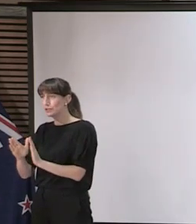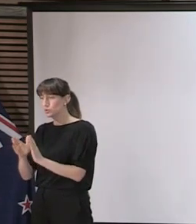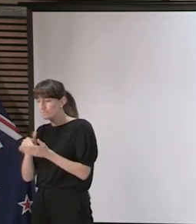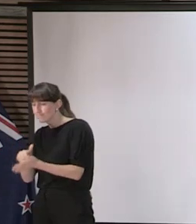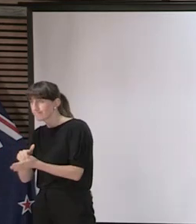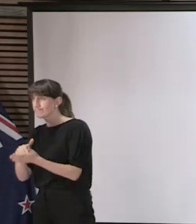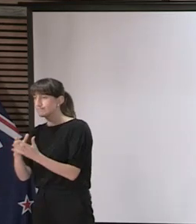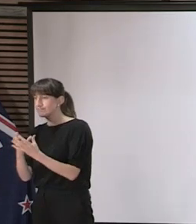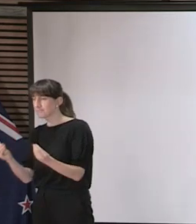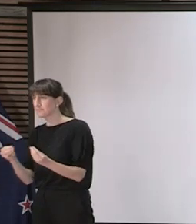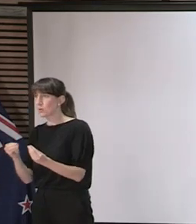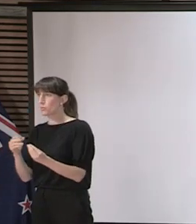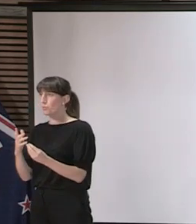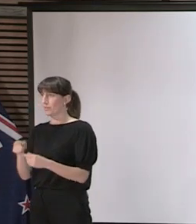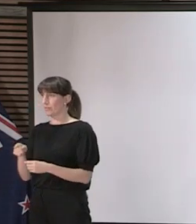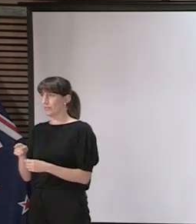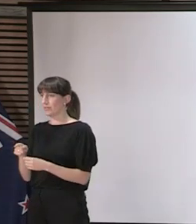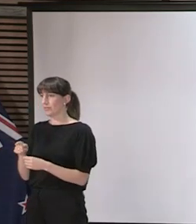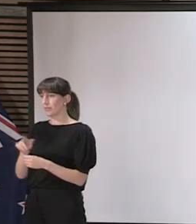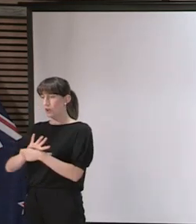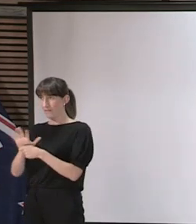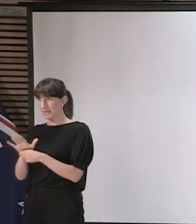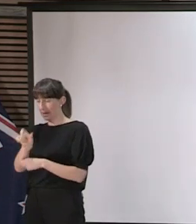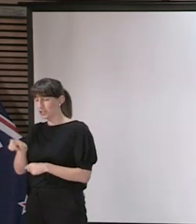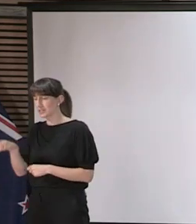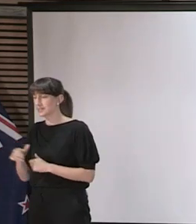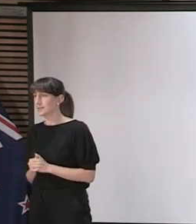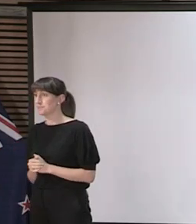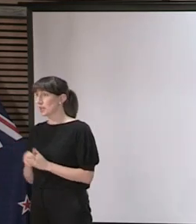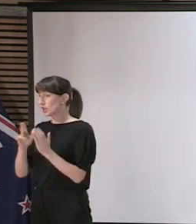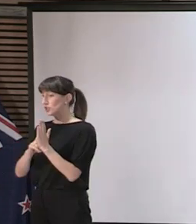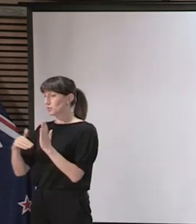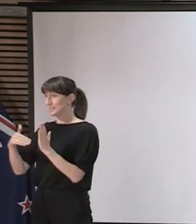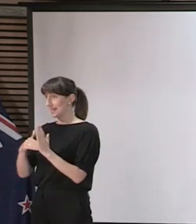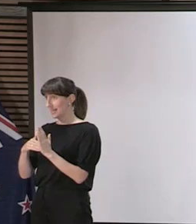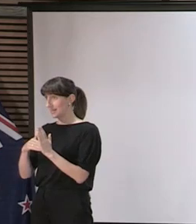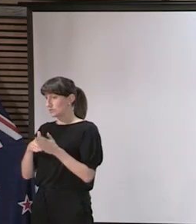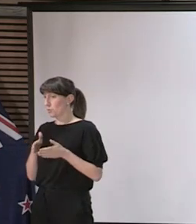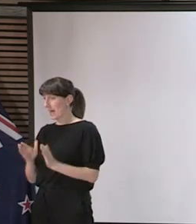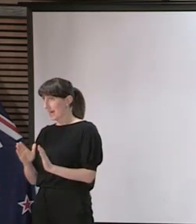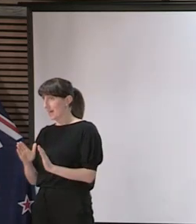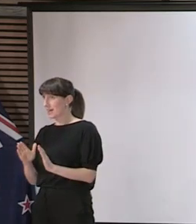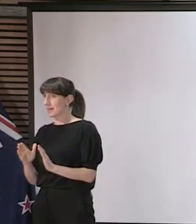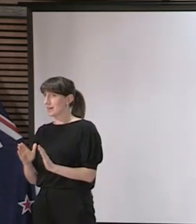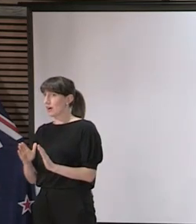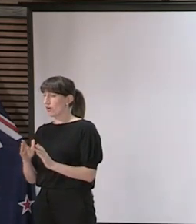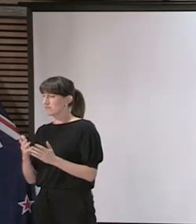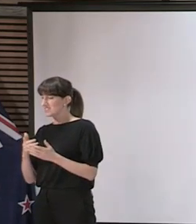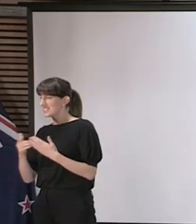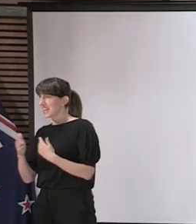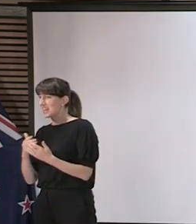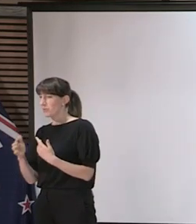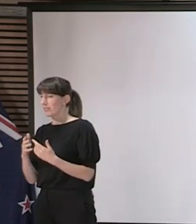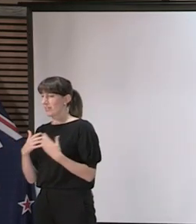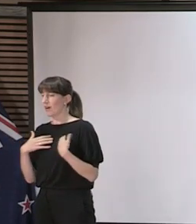symptoms. Of course, we've been because of the approach New Zealand has taken here, we've had not only a lowish